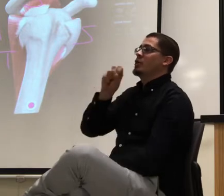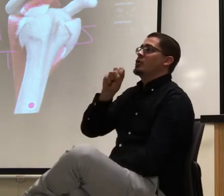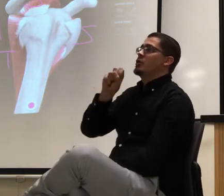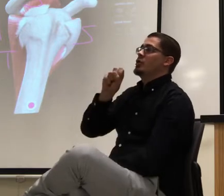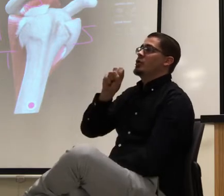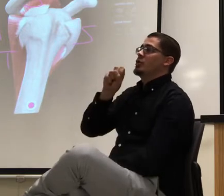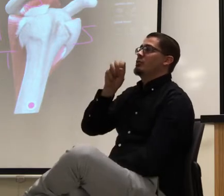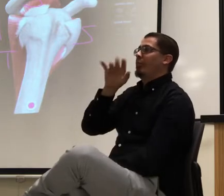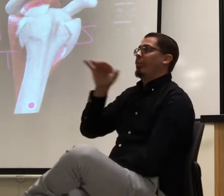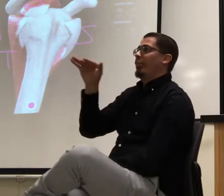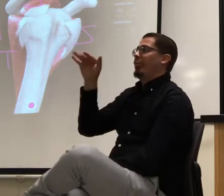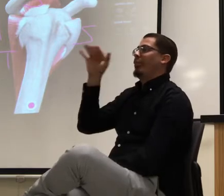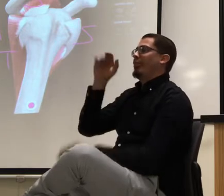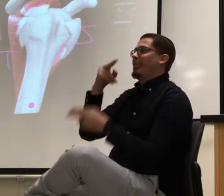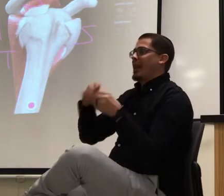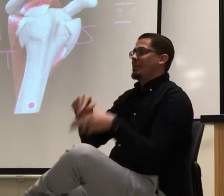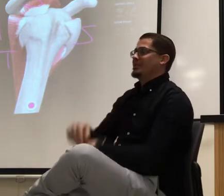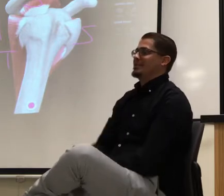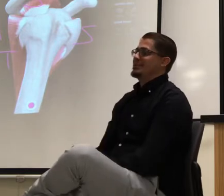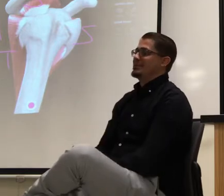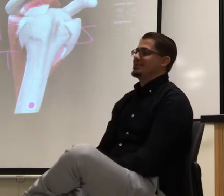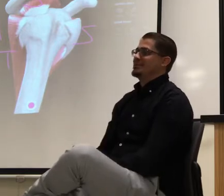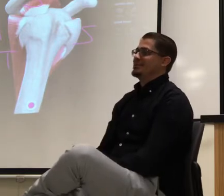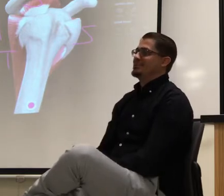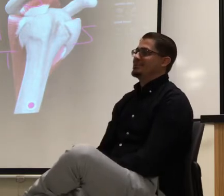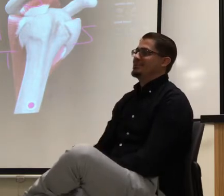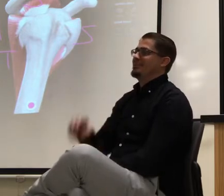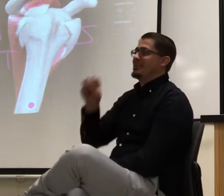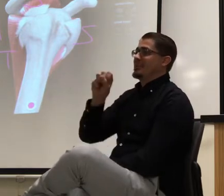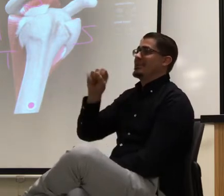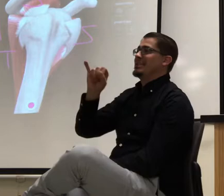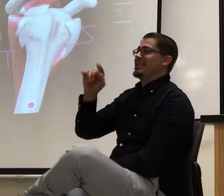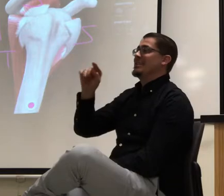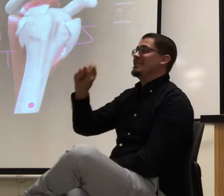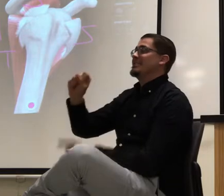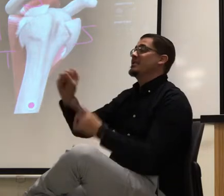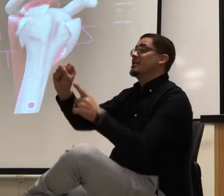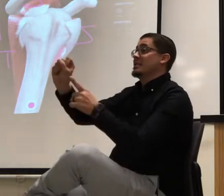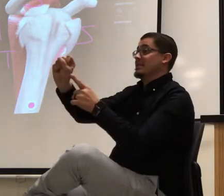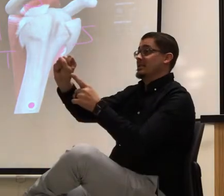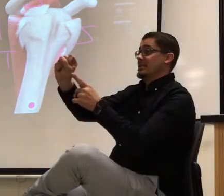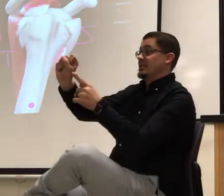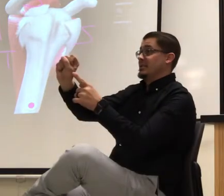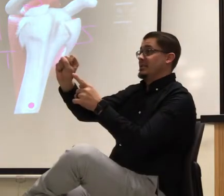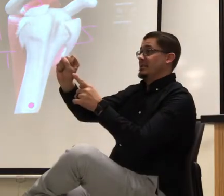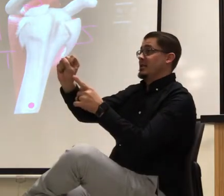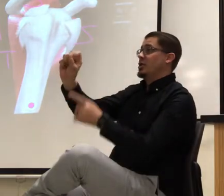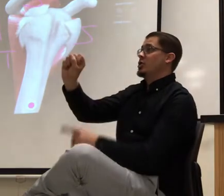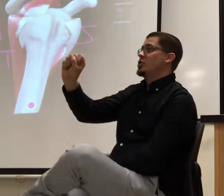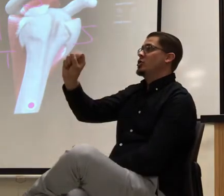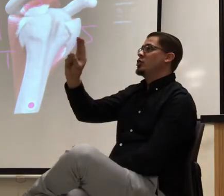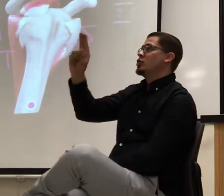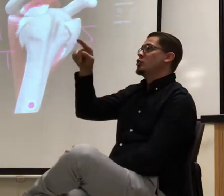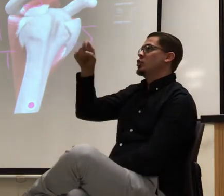Supraspinatus, infraspinatus, teres minor, subscapularis. So that first S is supraspinatus.